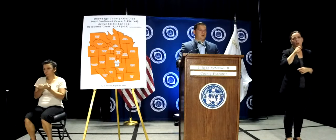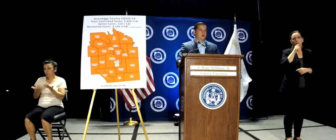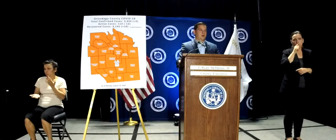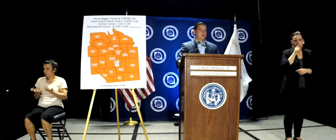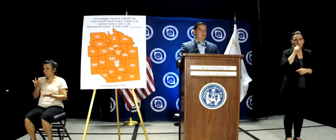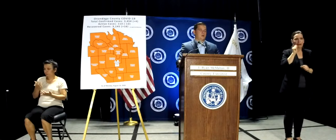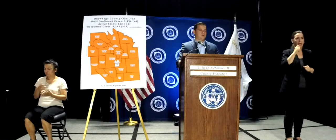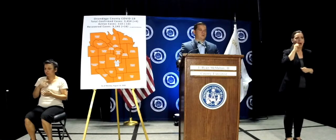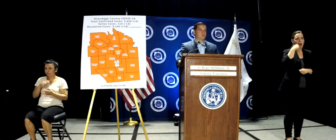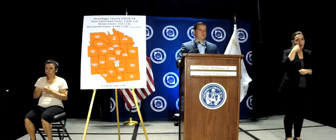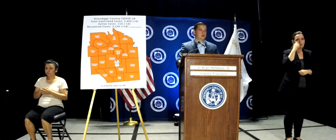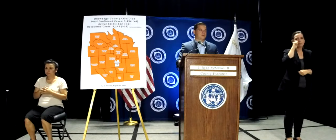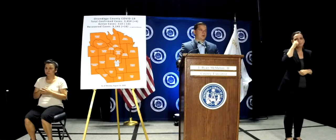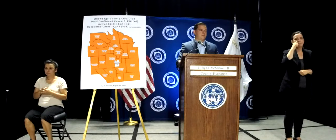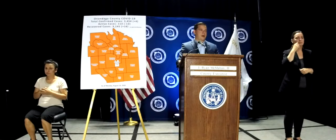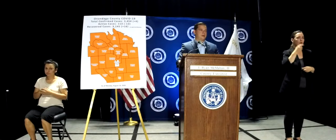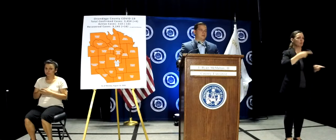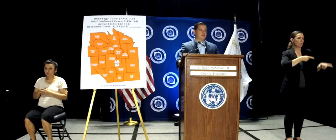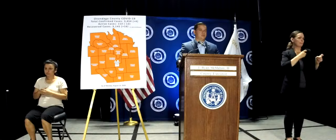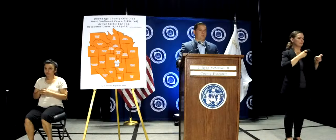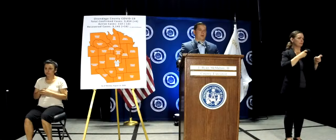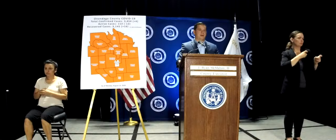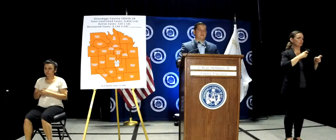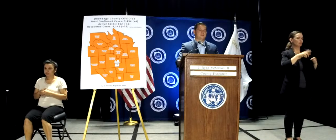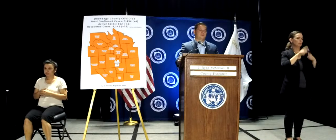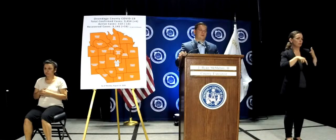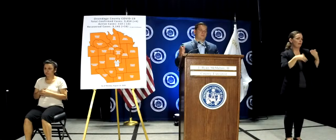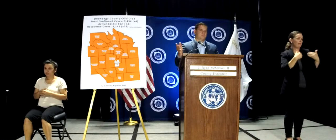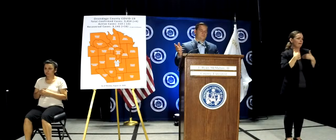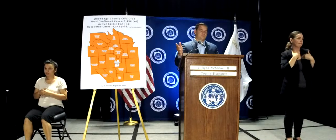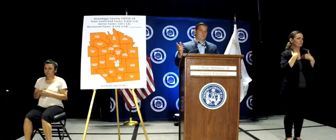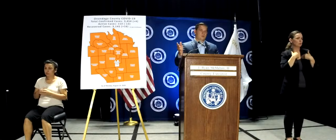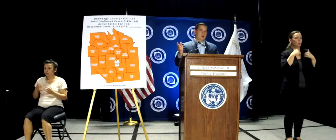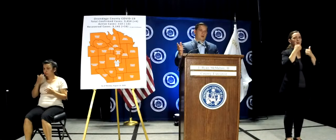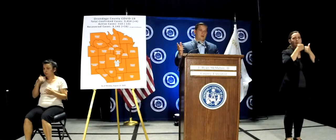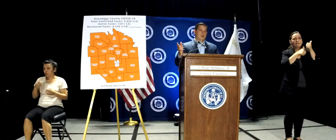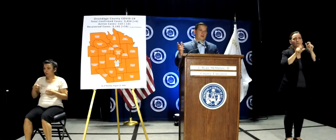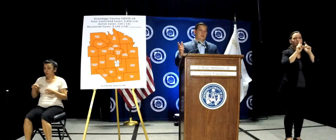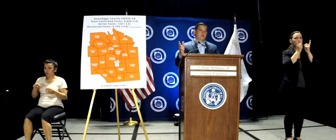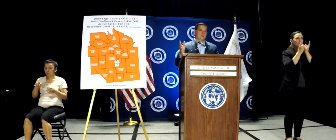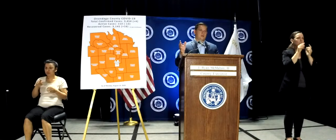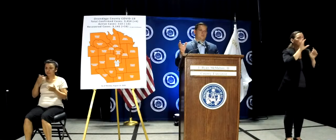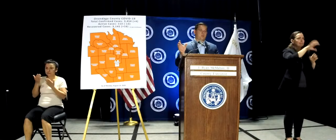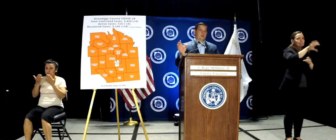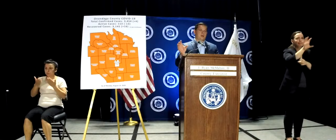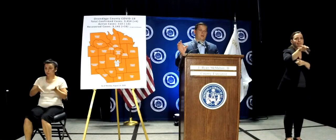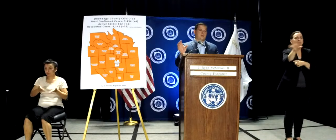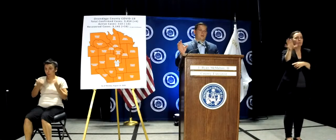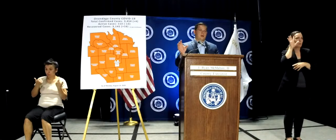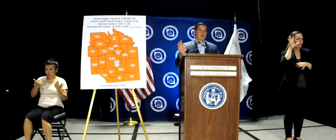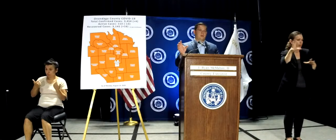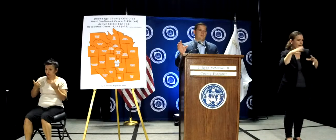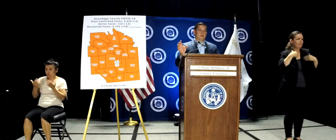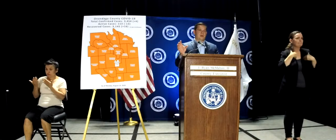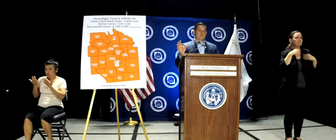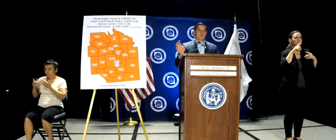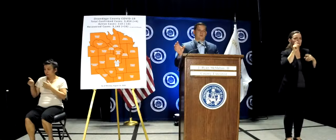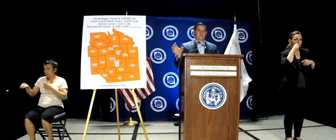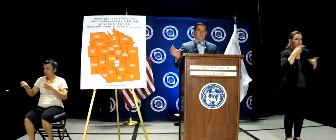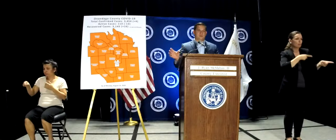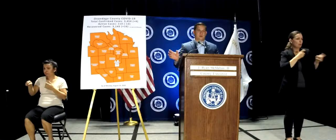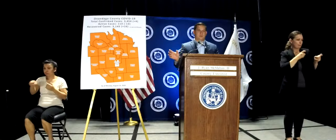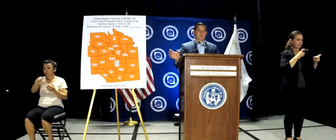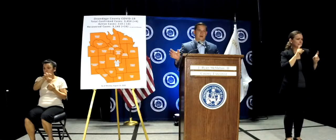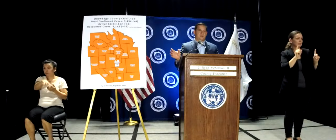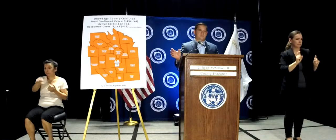the high schools start to come back. Each plan is different, and each plan may have high